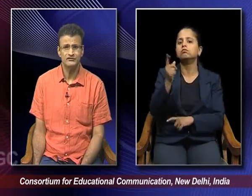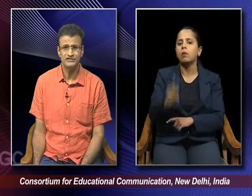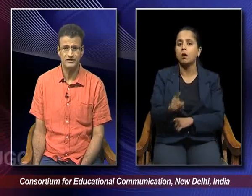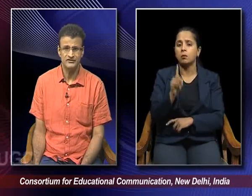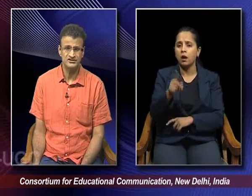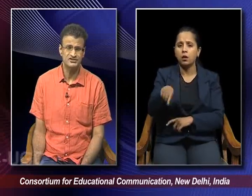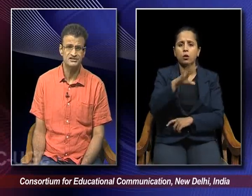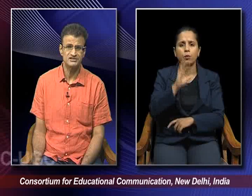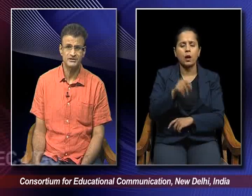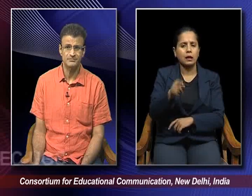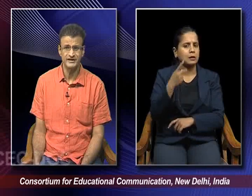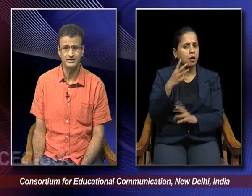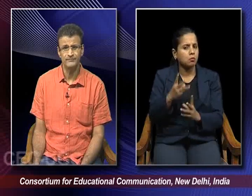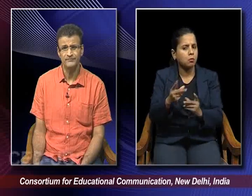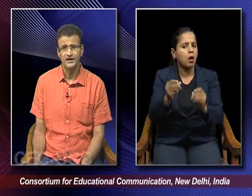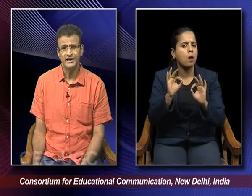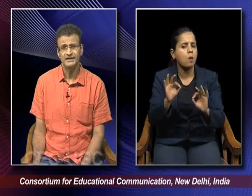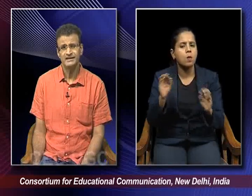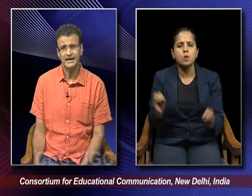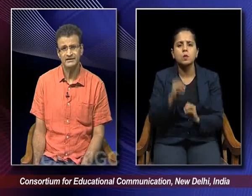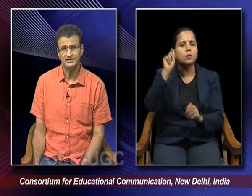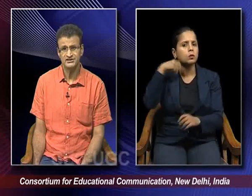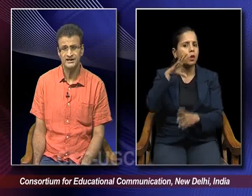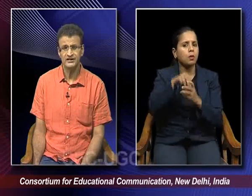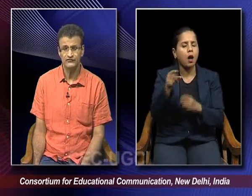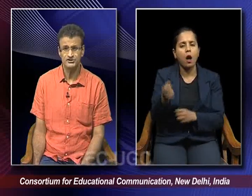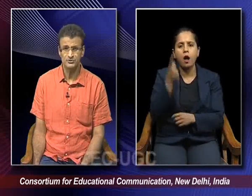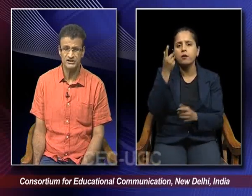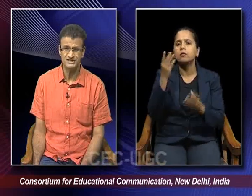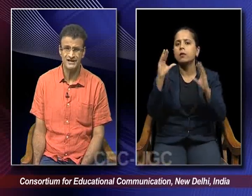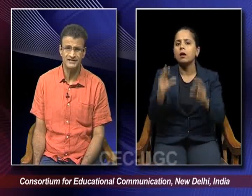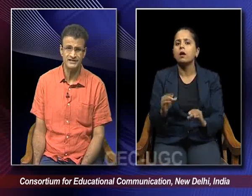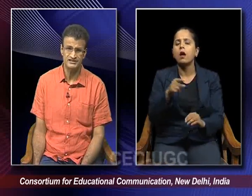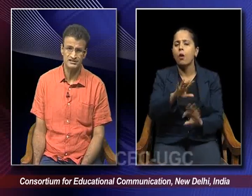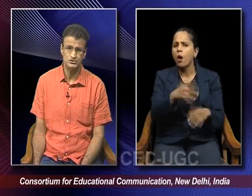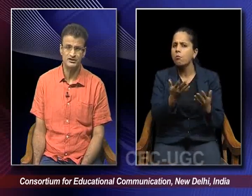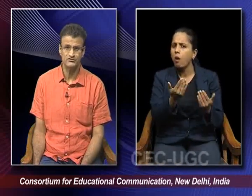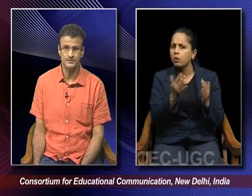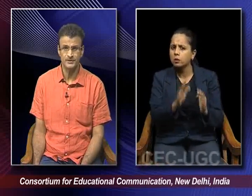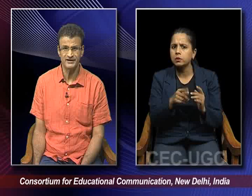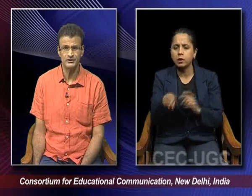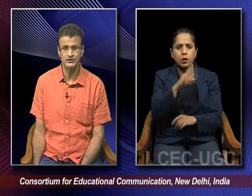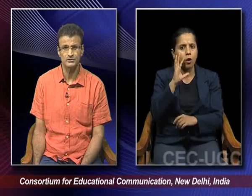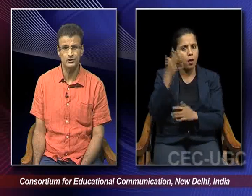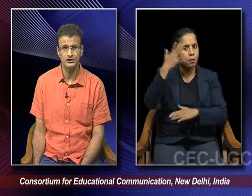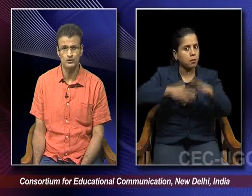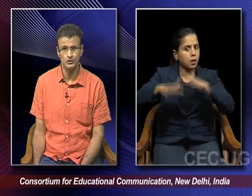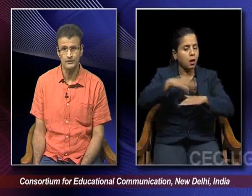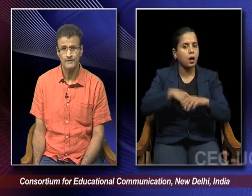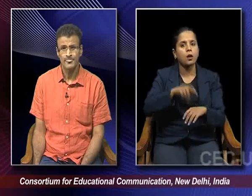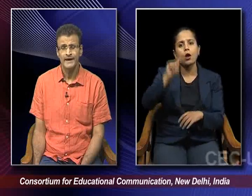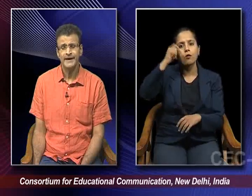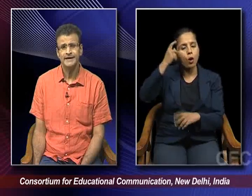not very well versed in the cinematic medium, and they lacked the understanding of its potentiality as an instrument of propaganda during the colonial